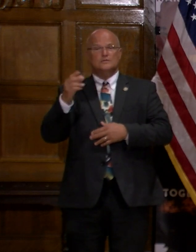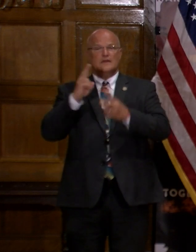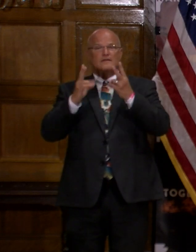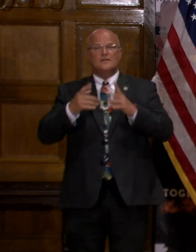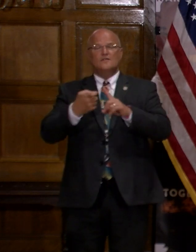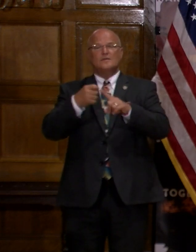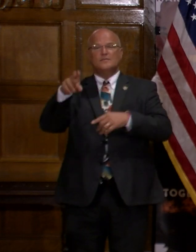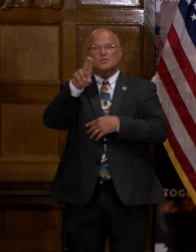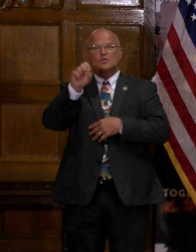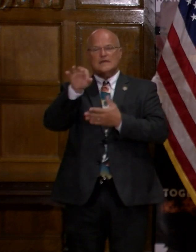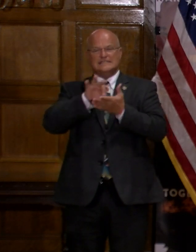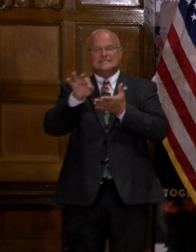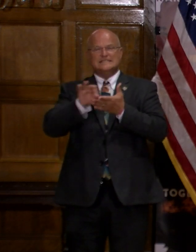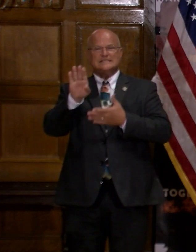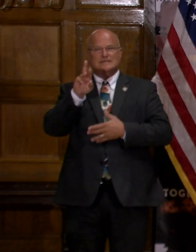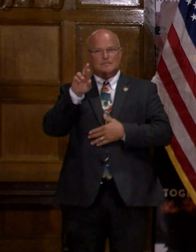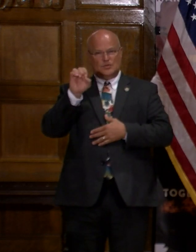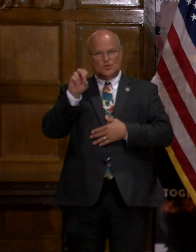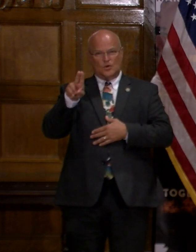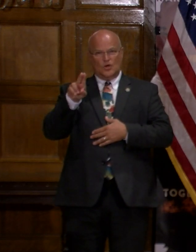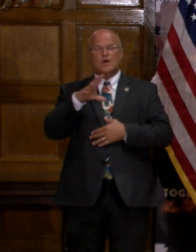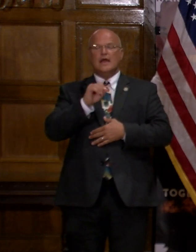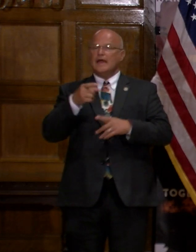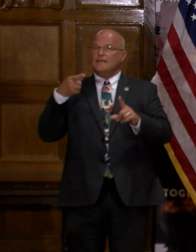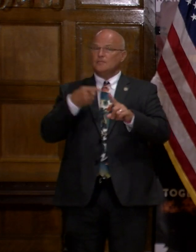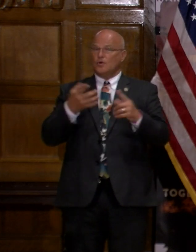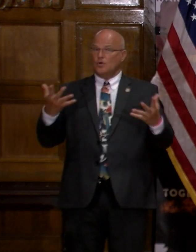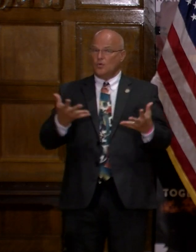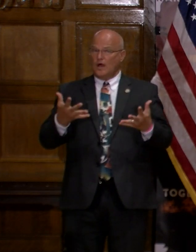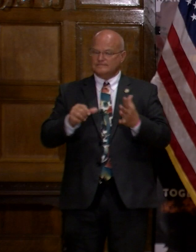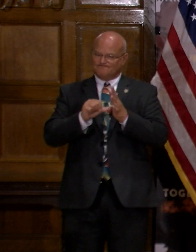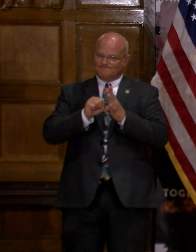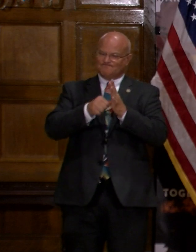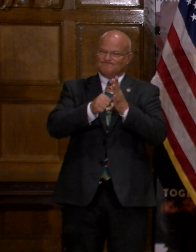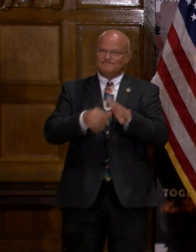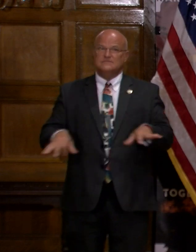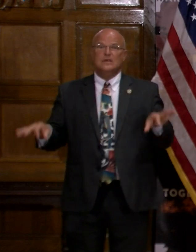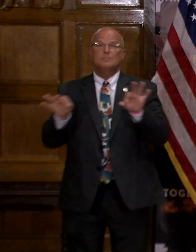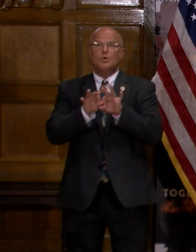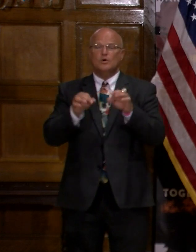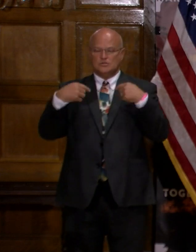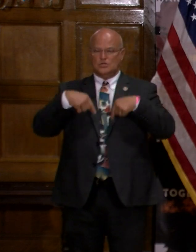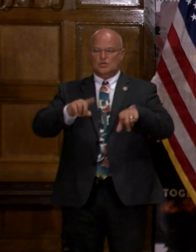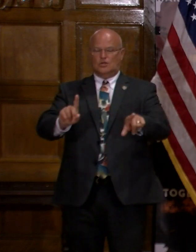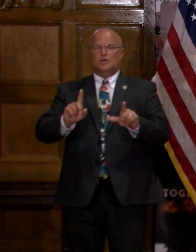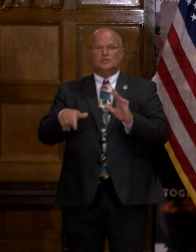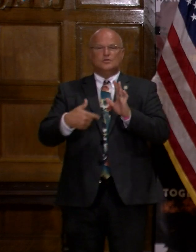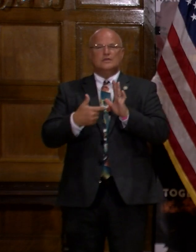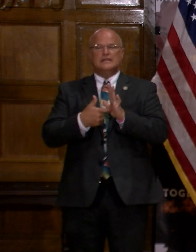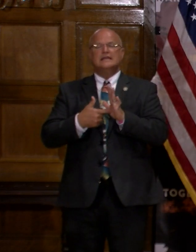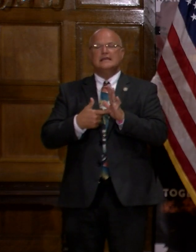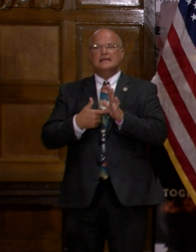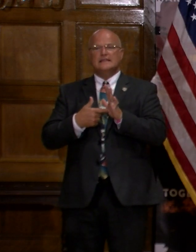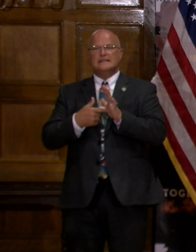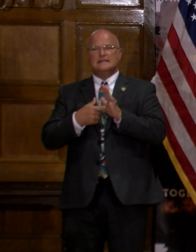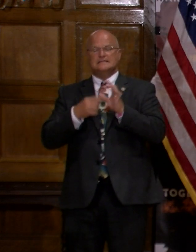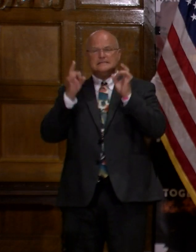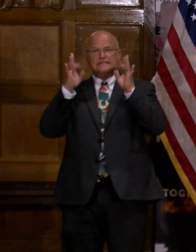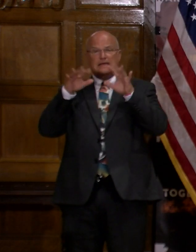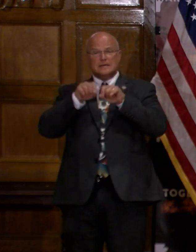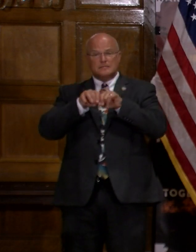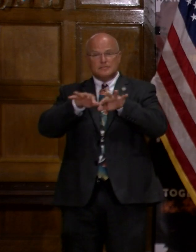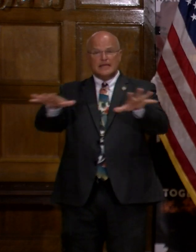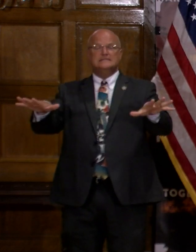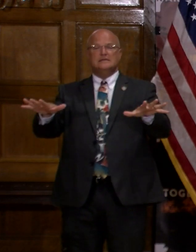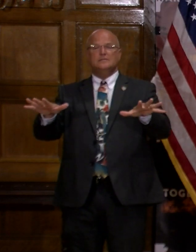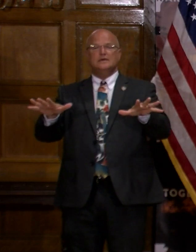the U.S. Census Bureau. And the point, of course, is to emphasize the importance, even during this pandemic,